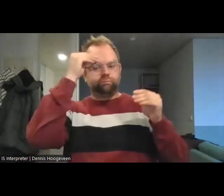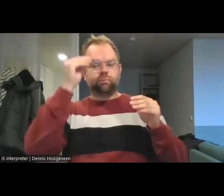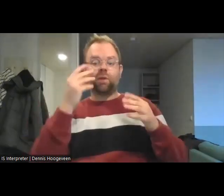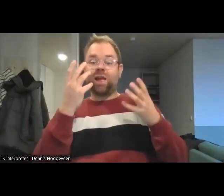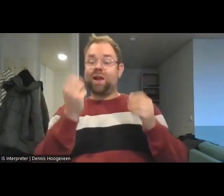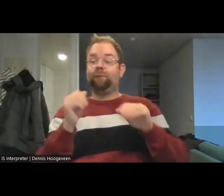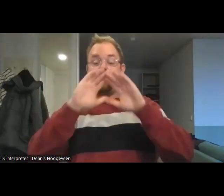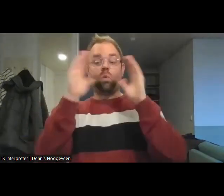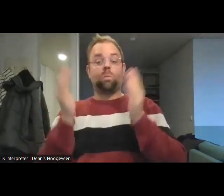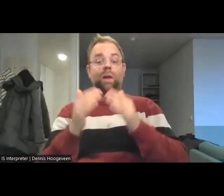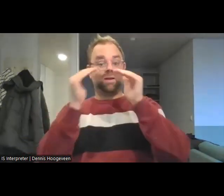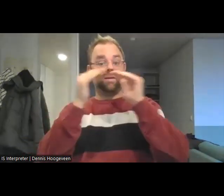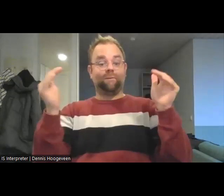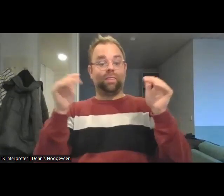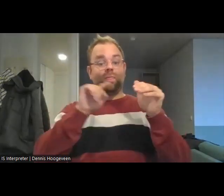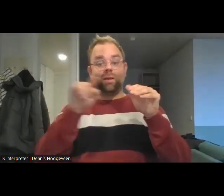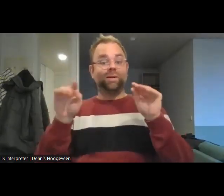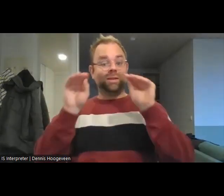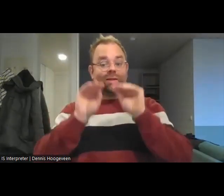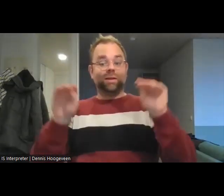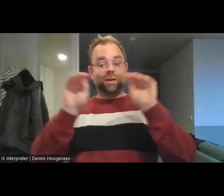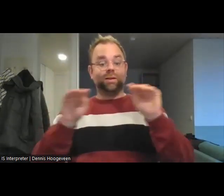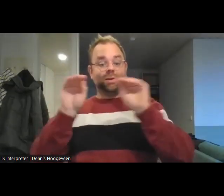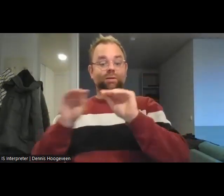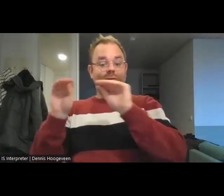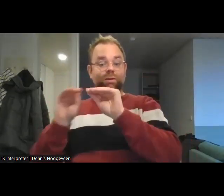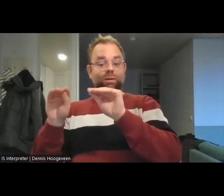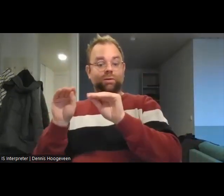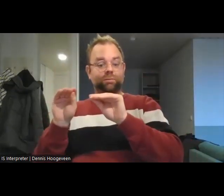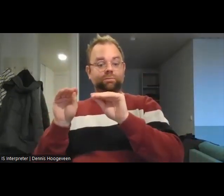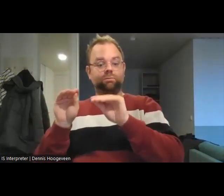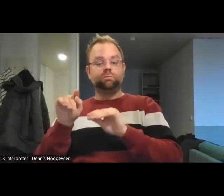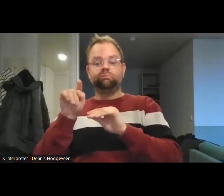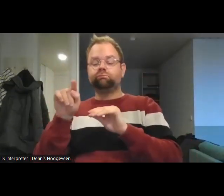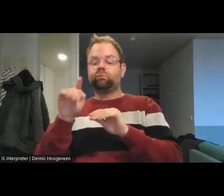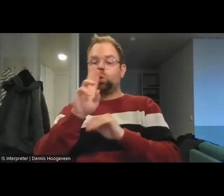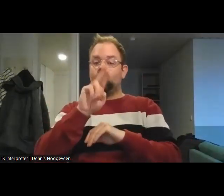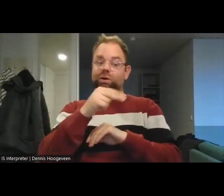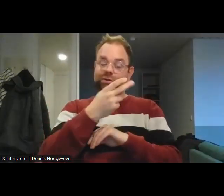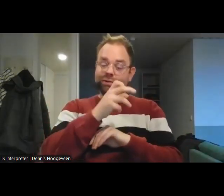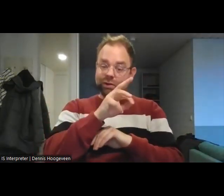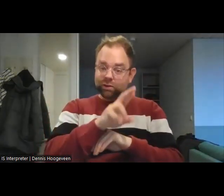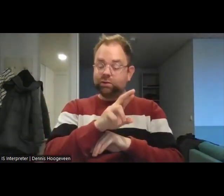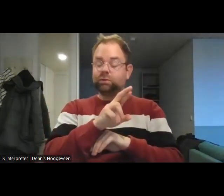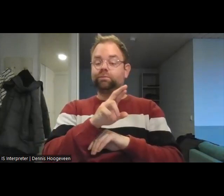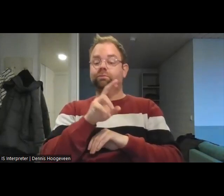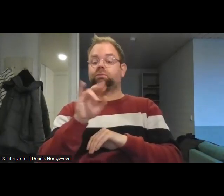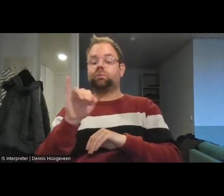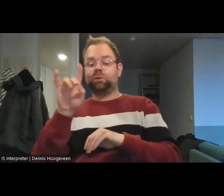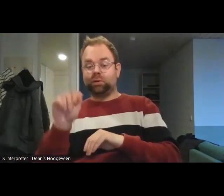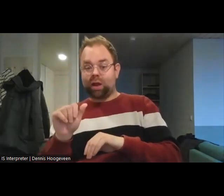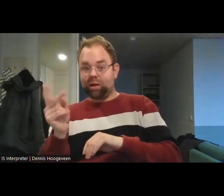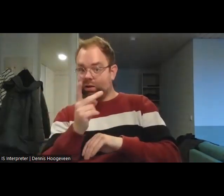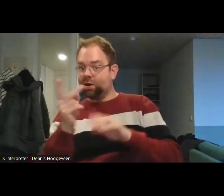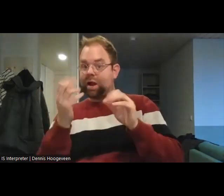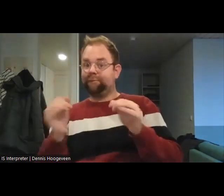that are happening through collaboration between UNHCR and International Disability Alliance are also translated